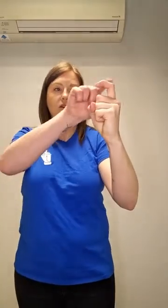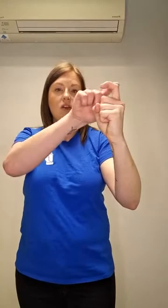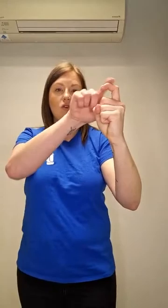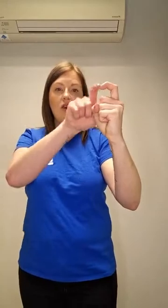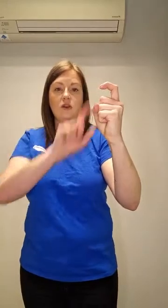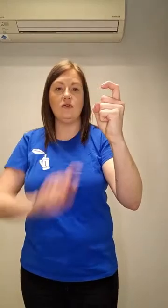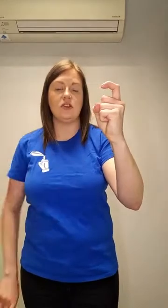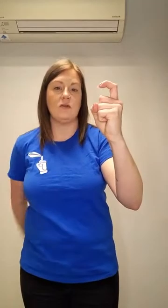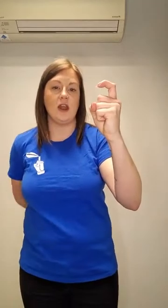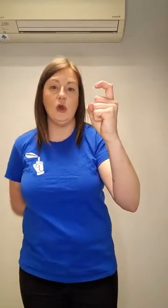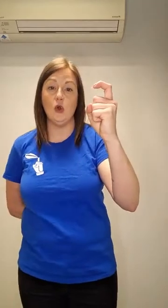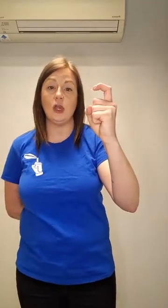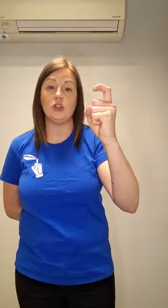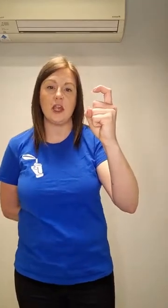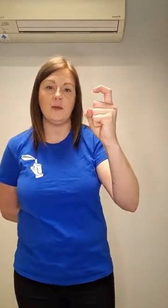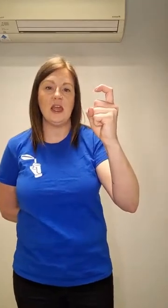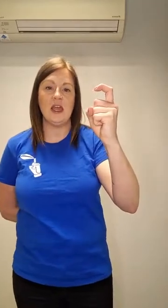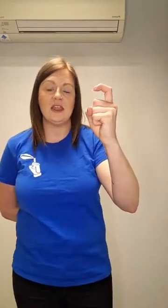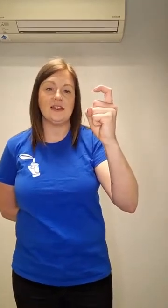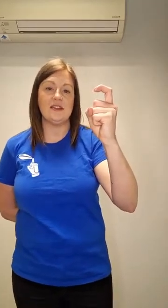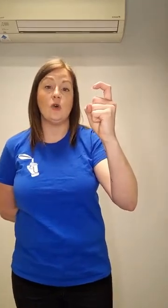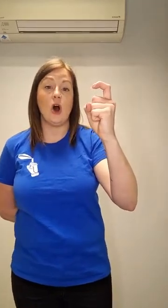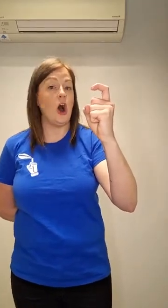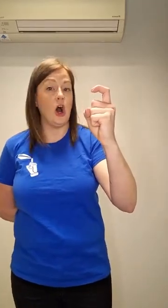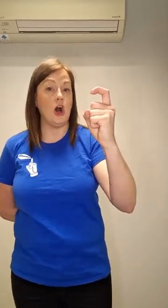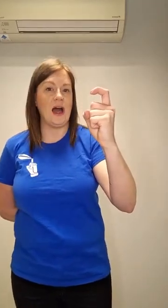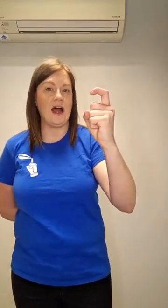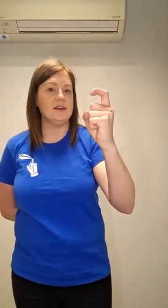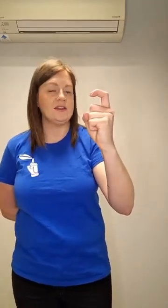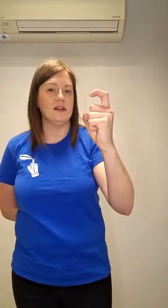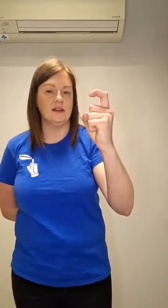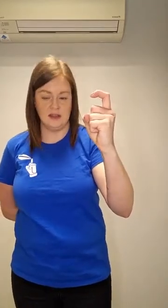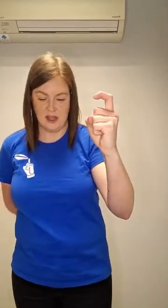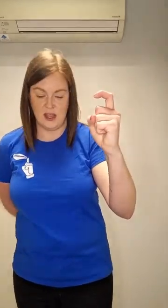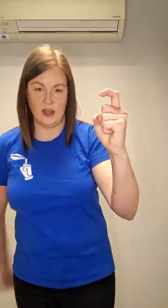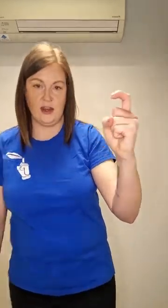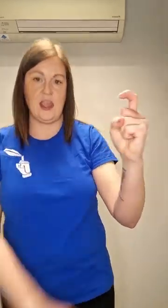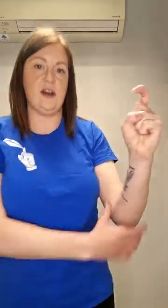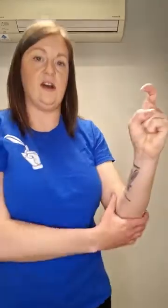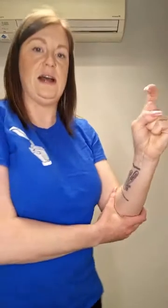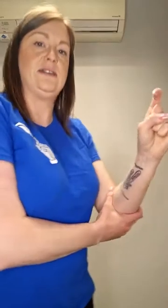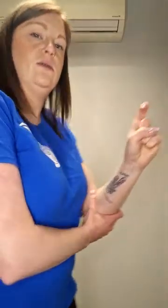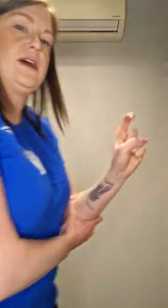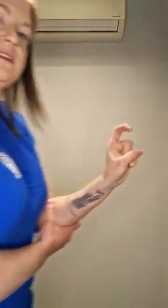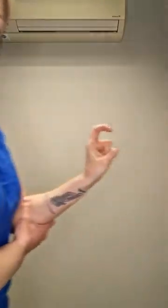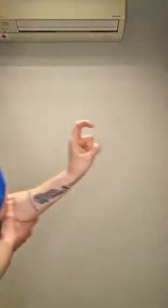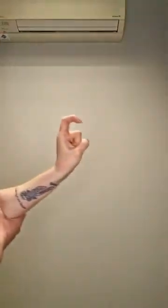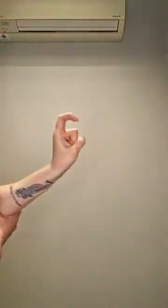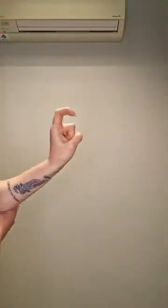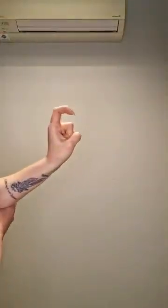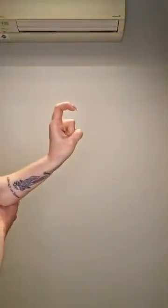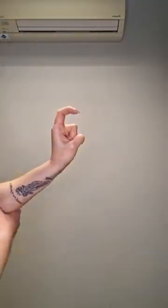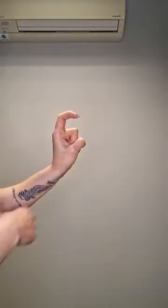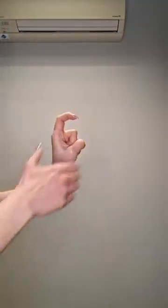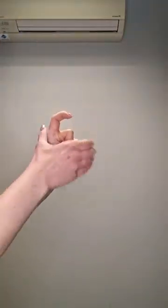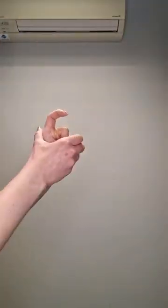your knuckle to create a hook shape. This is your R hand. And again, as always, I'll turn it around so you can kind of see all of